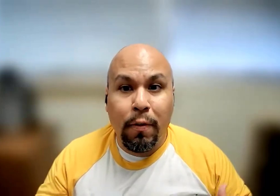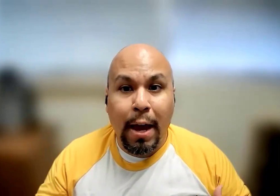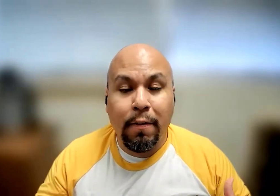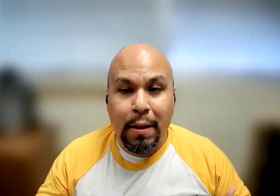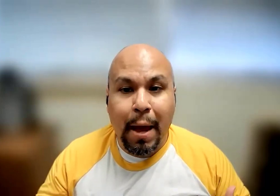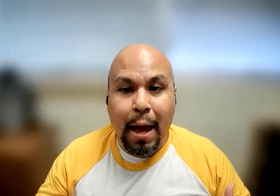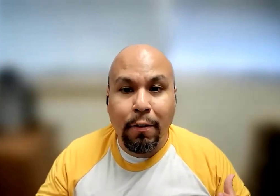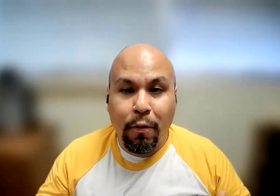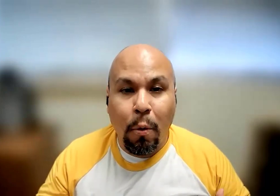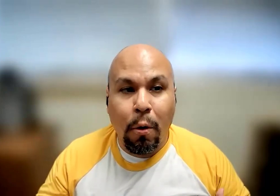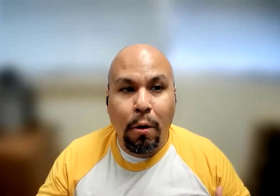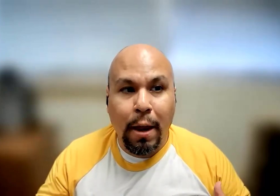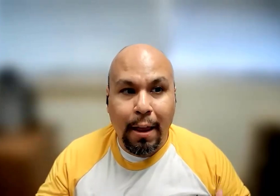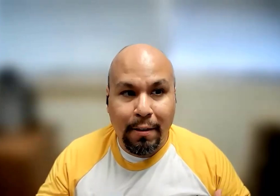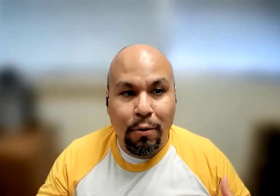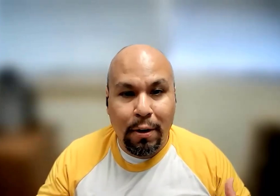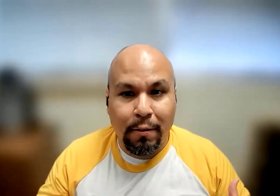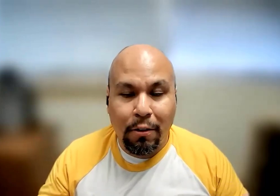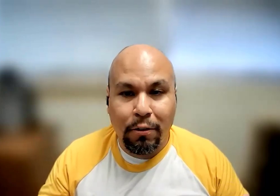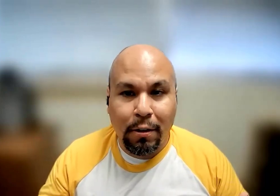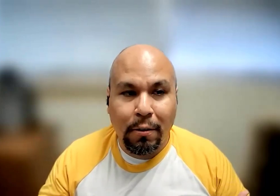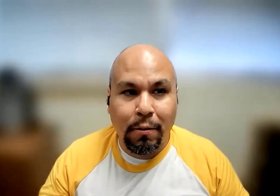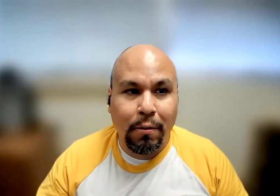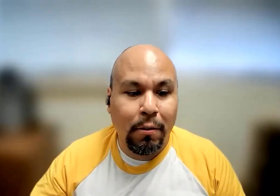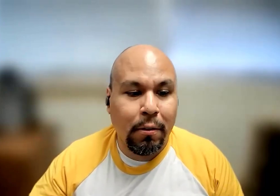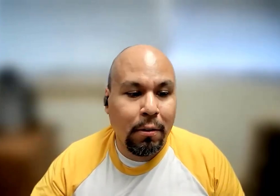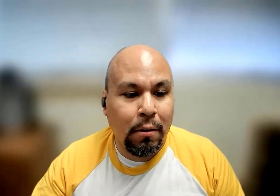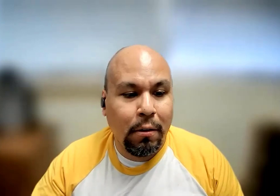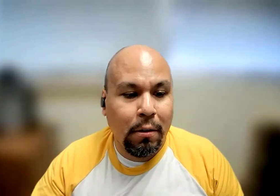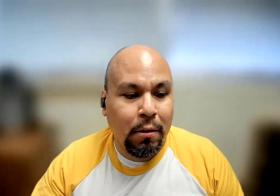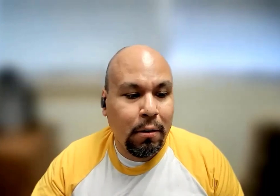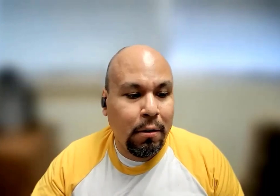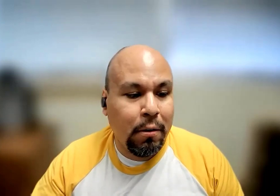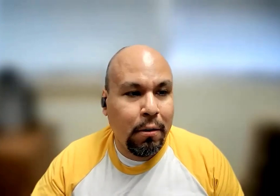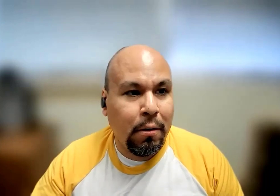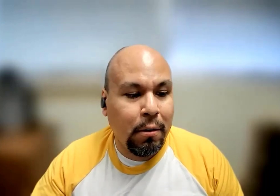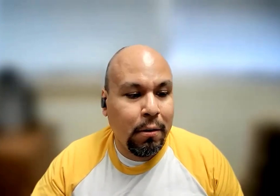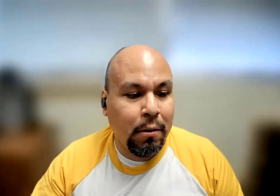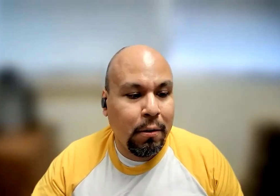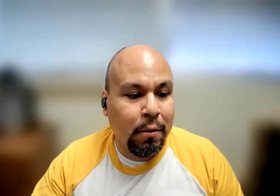we provide feedback for asynchronous sessions.